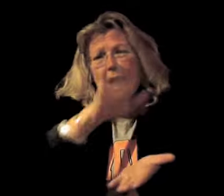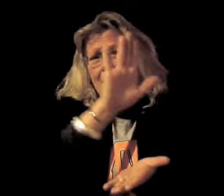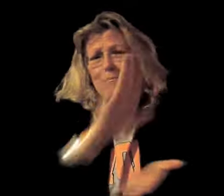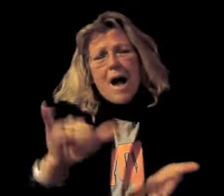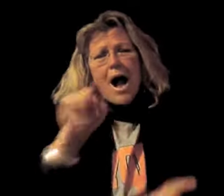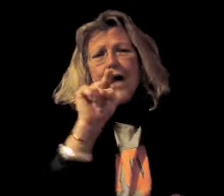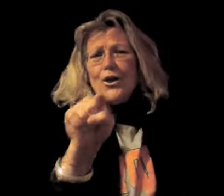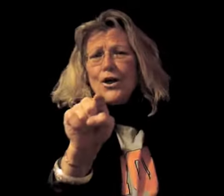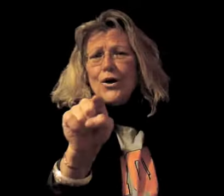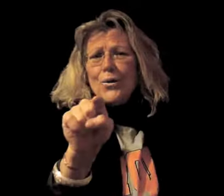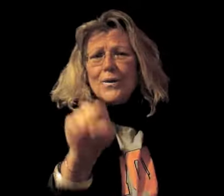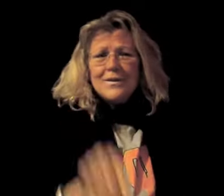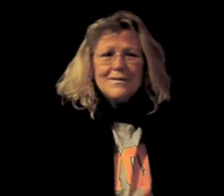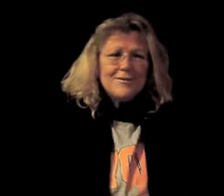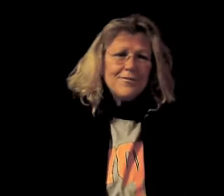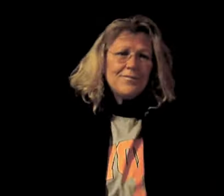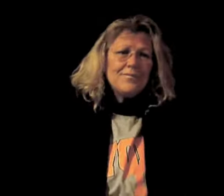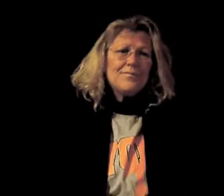I'll stand by you.